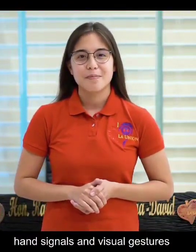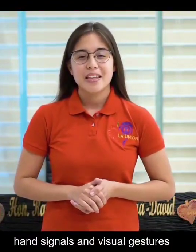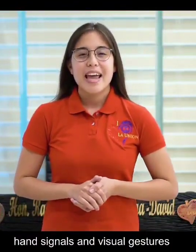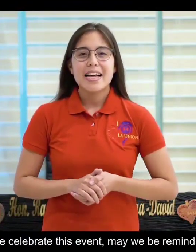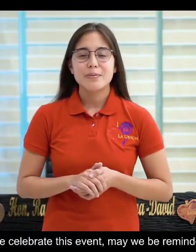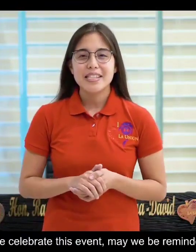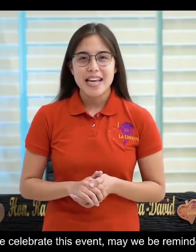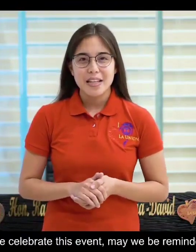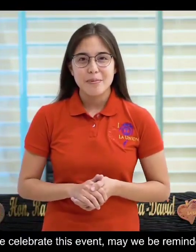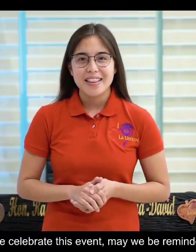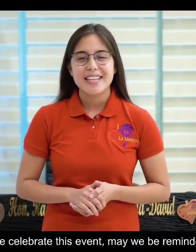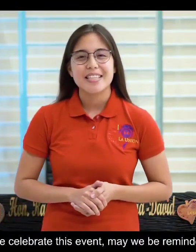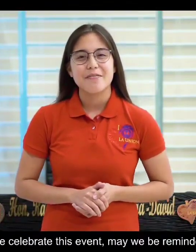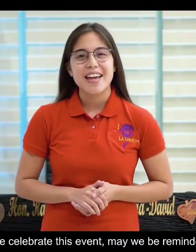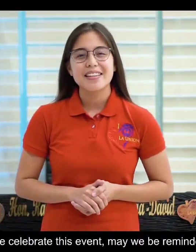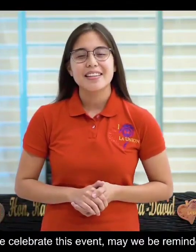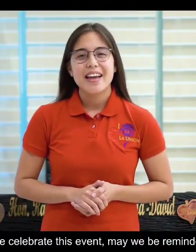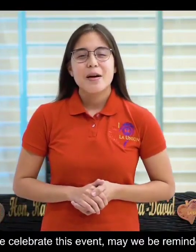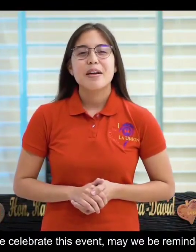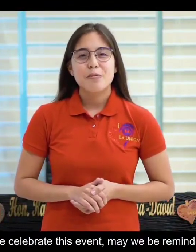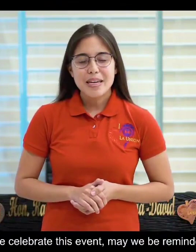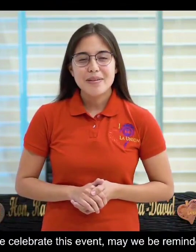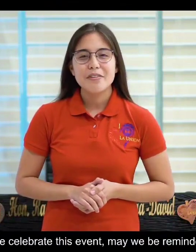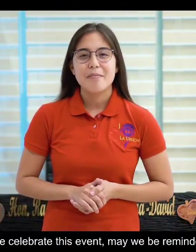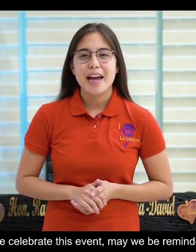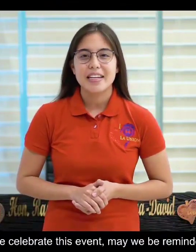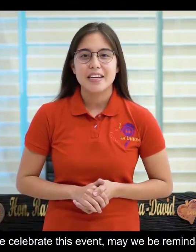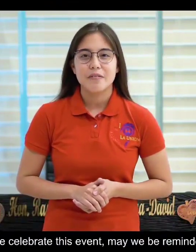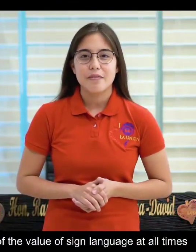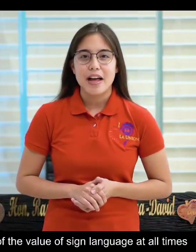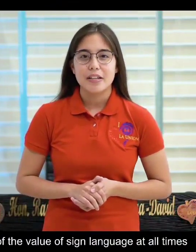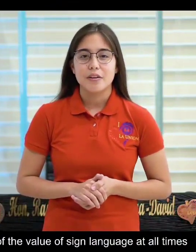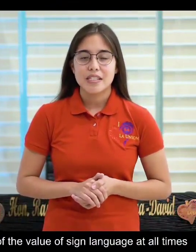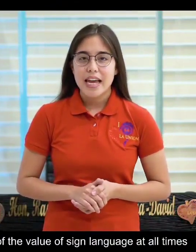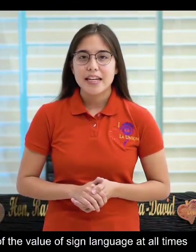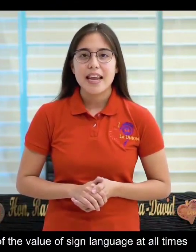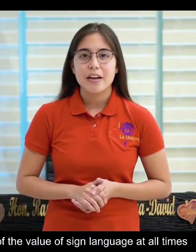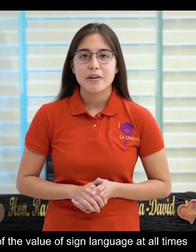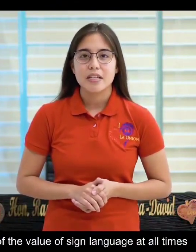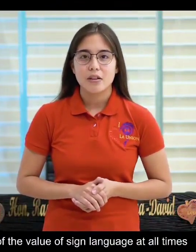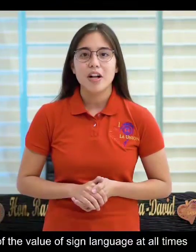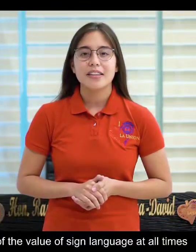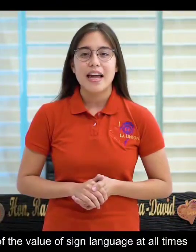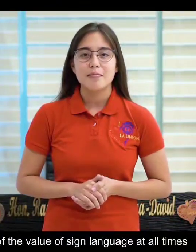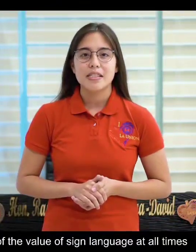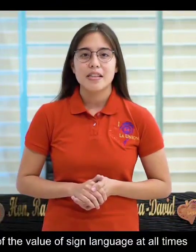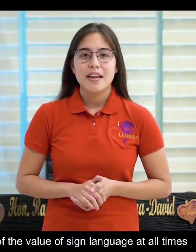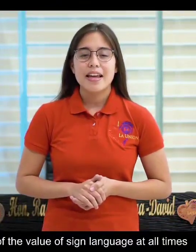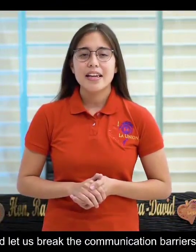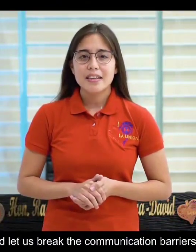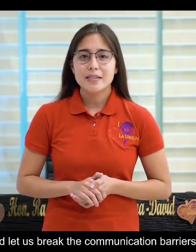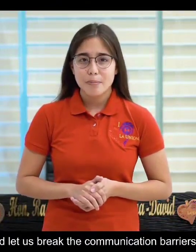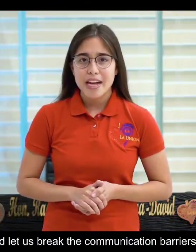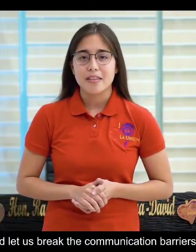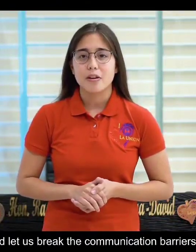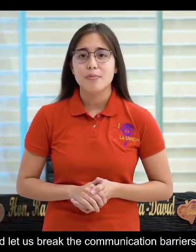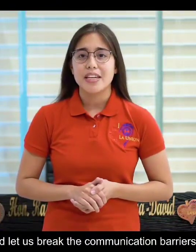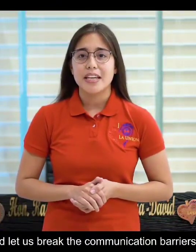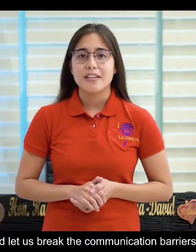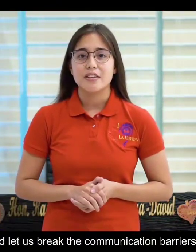As we celebrate this event, may we be reminded of the value of sign language at all times and let us break the communication